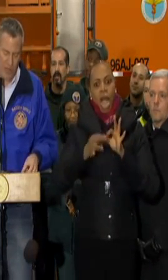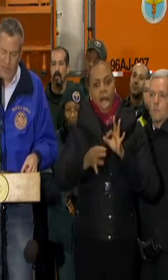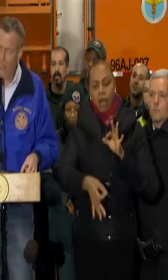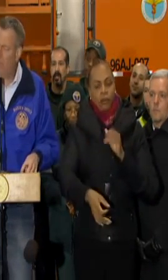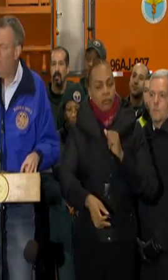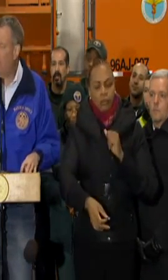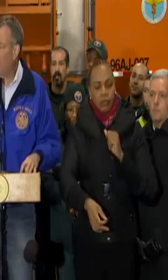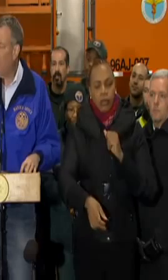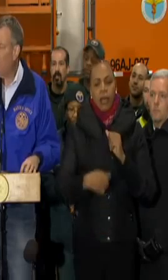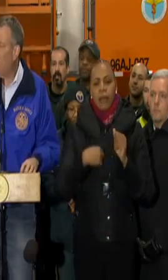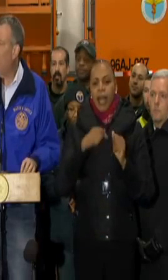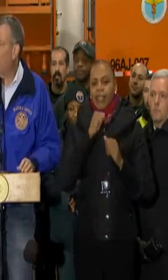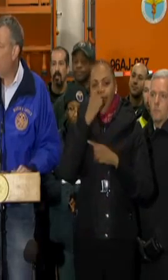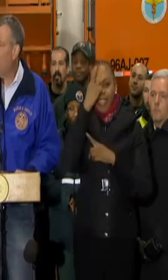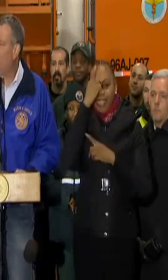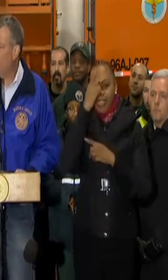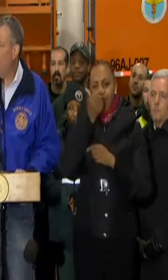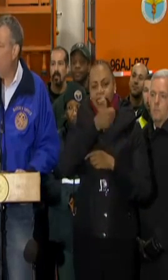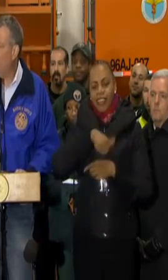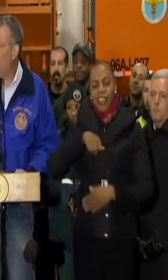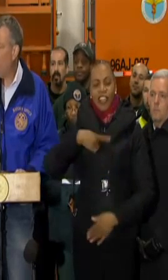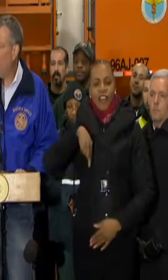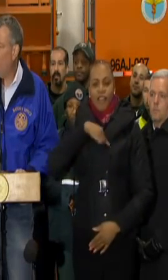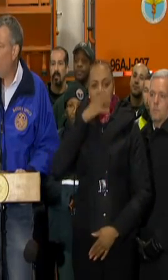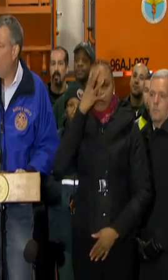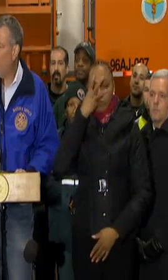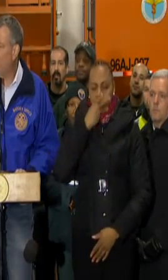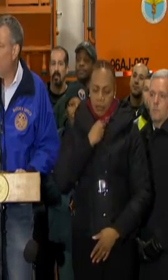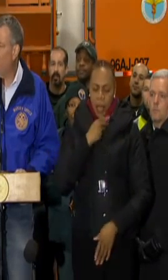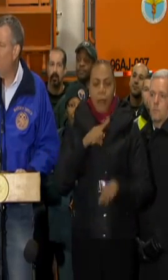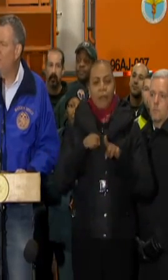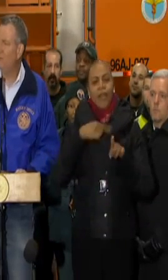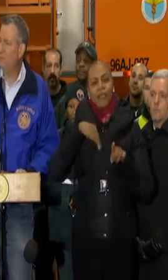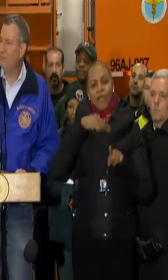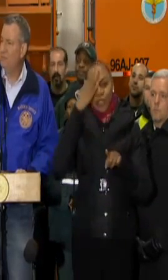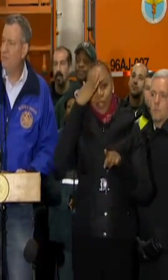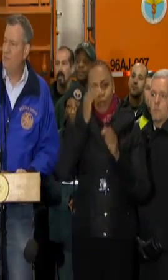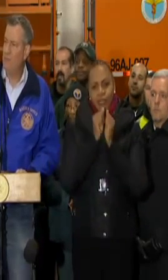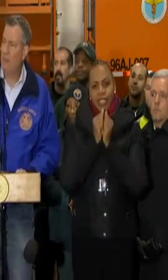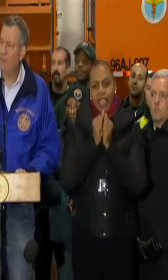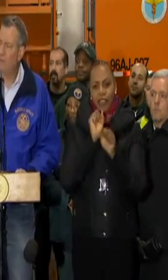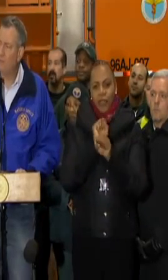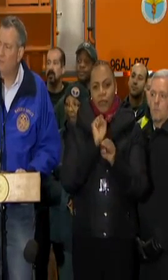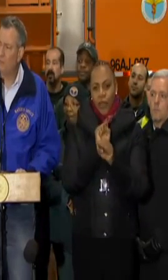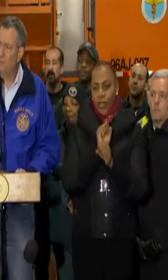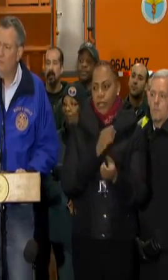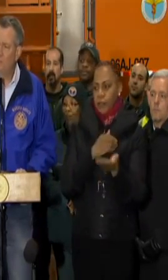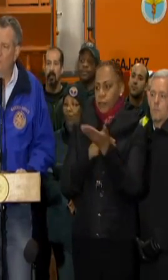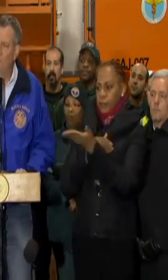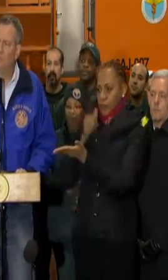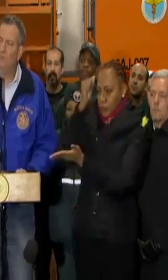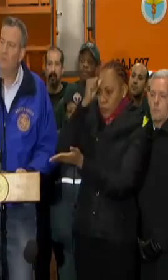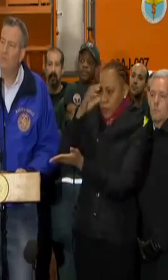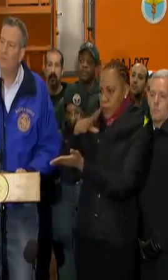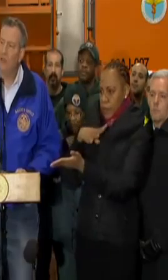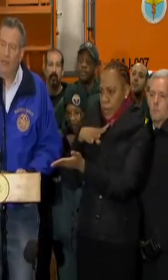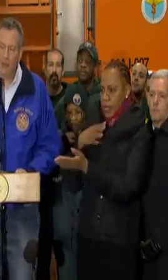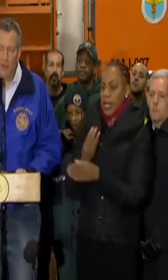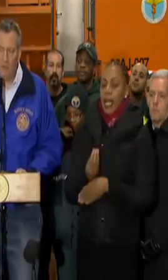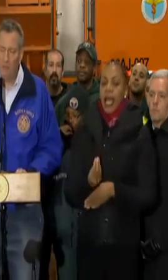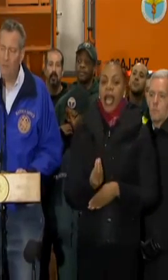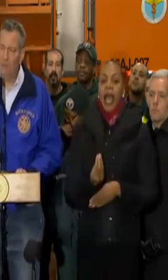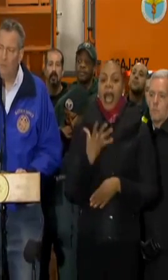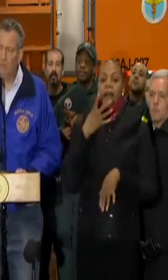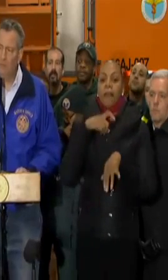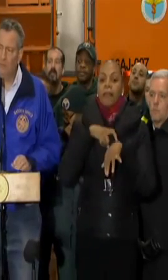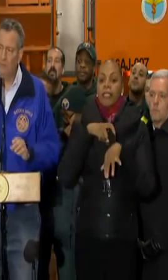I don't think any of us got a lot of sleep, but I think we all know we're all in this together. About how many times each road gets plowed?